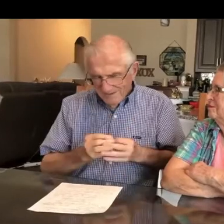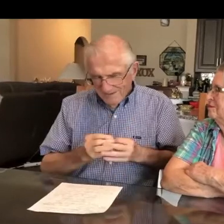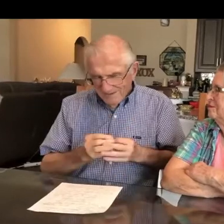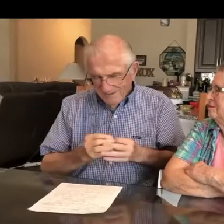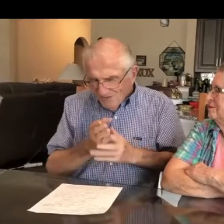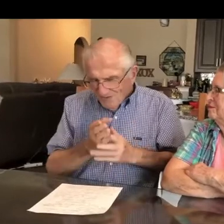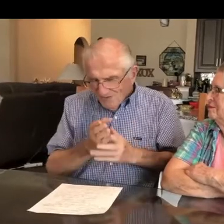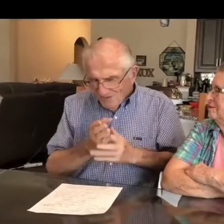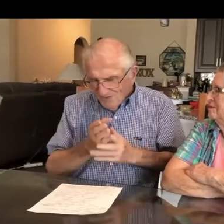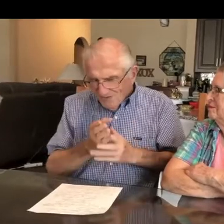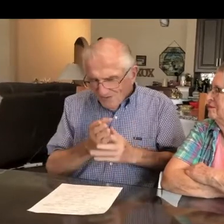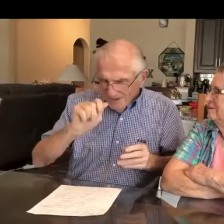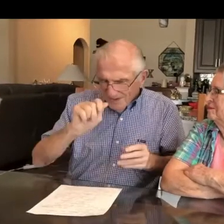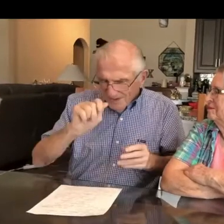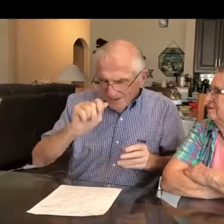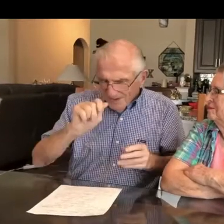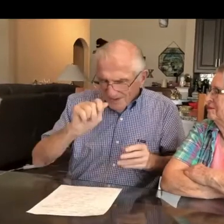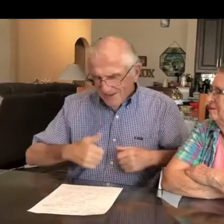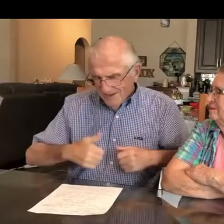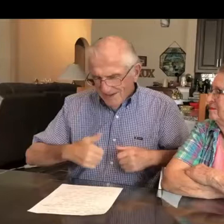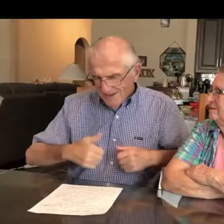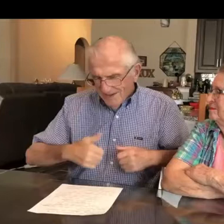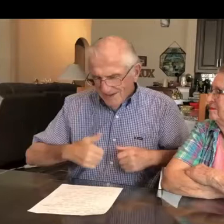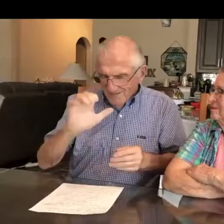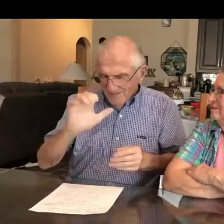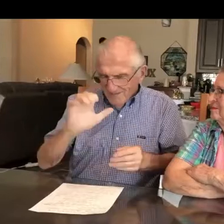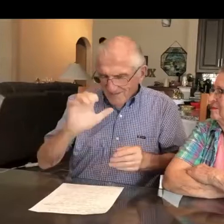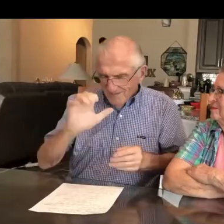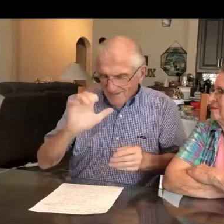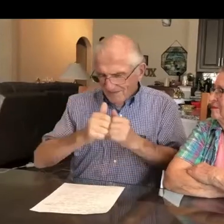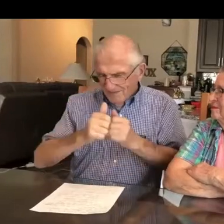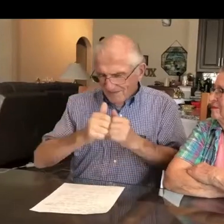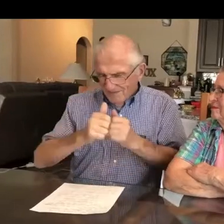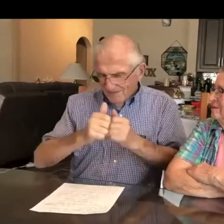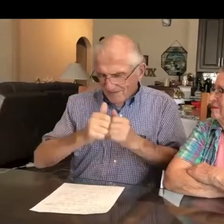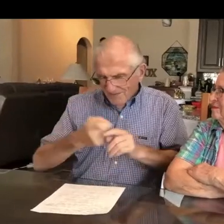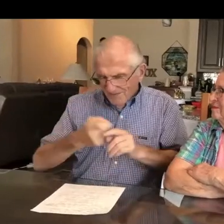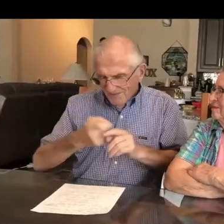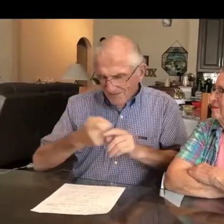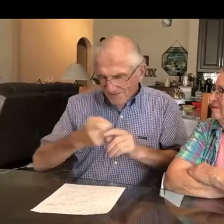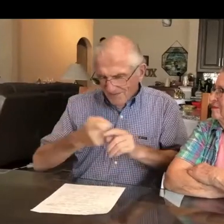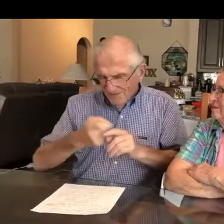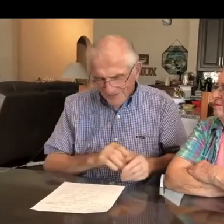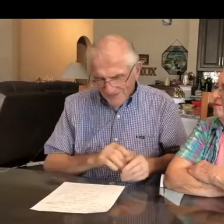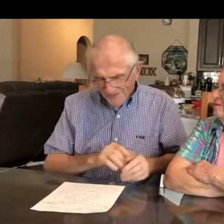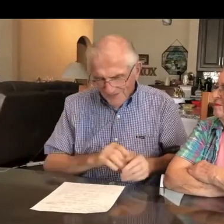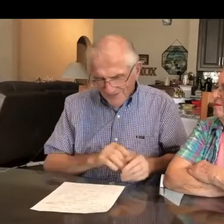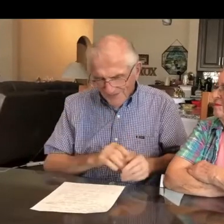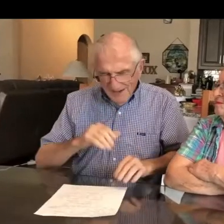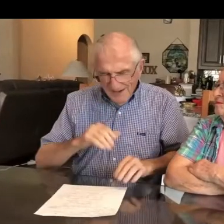It was kind that he took me home with him for the holidays. We lived almost 5 miles apart from